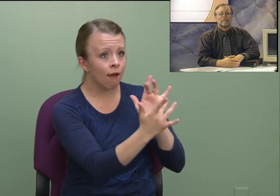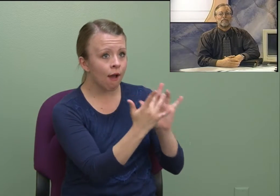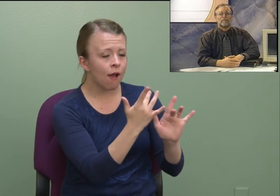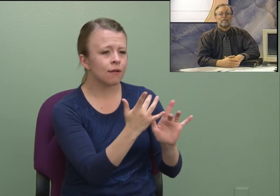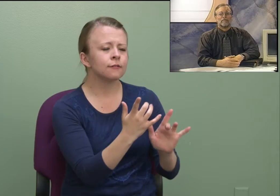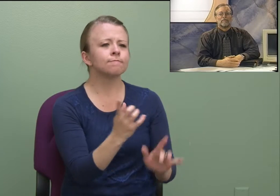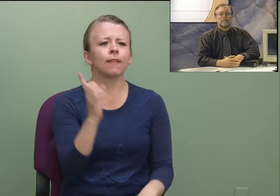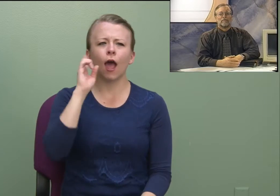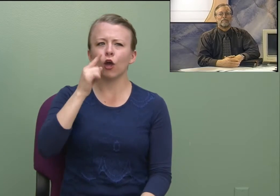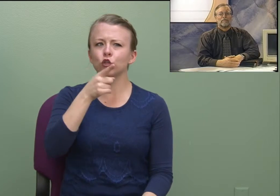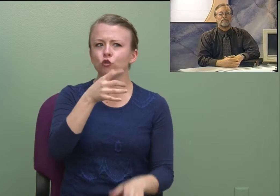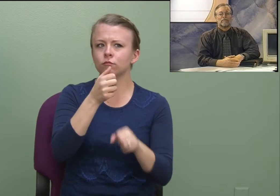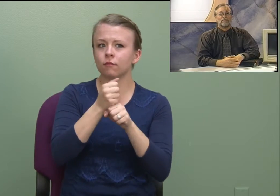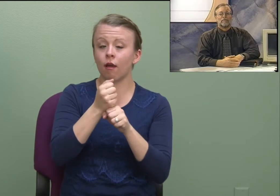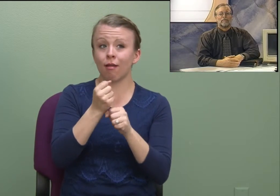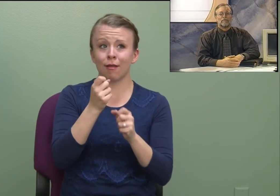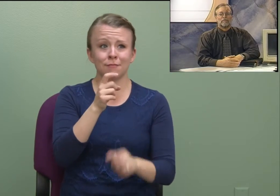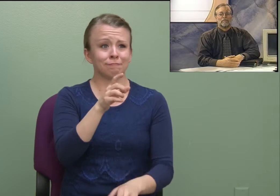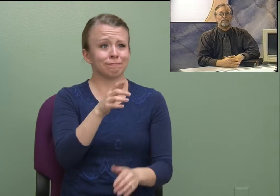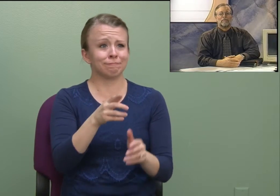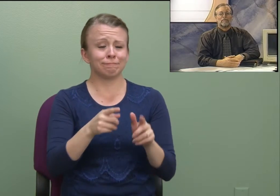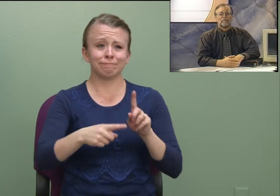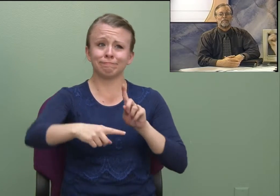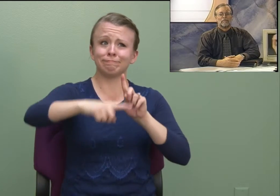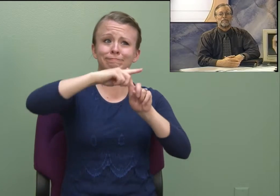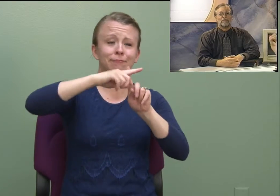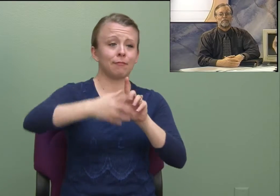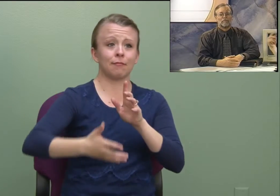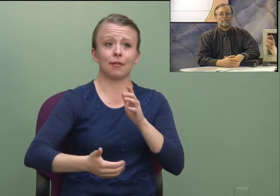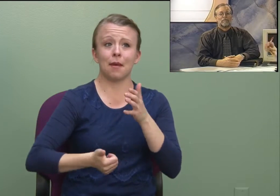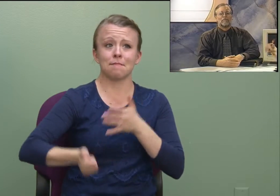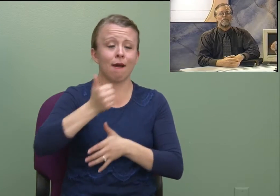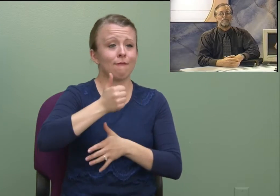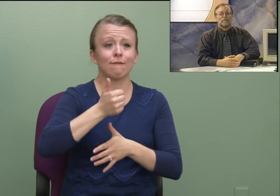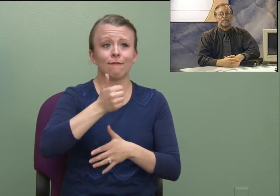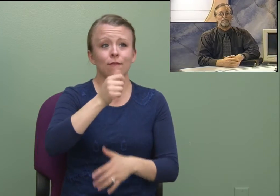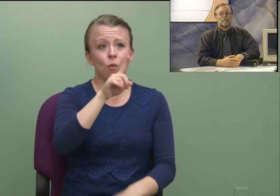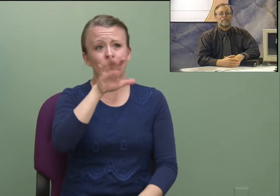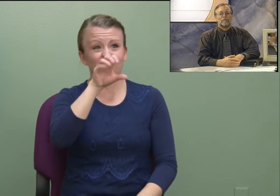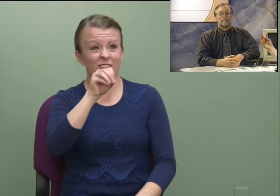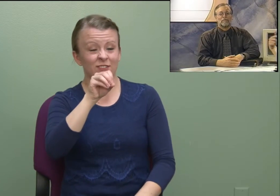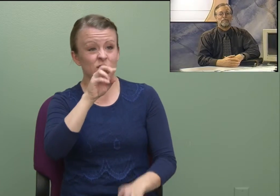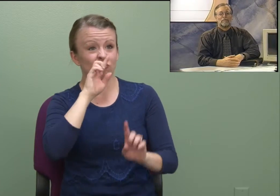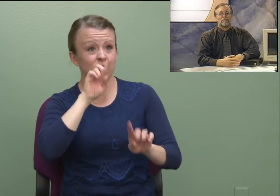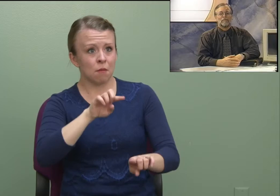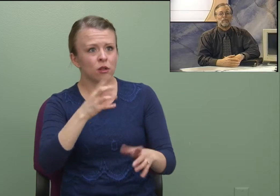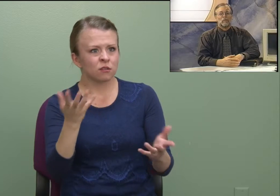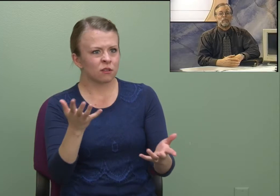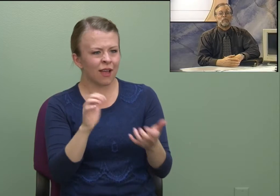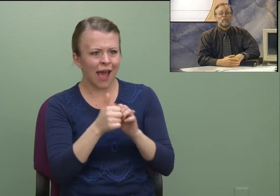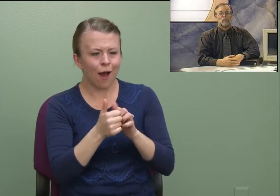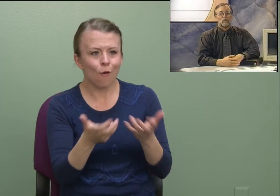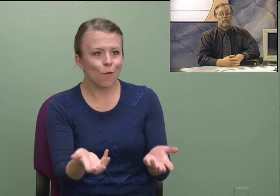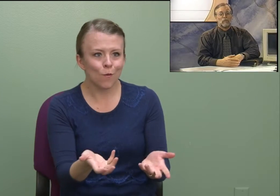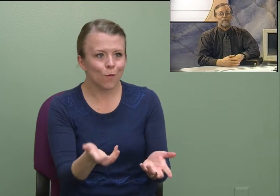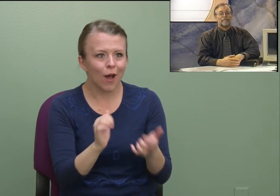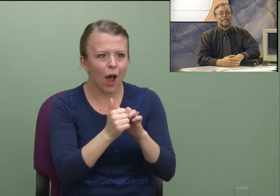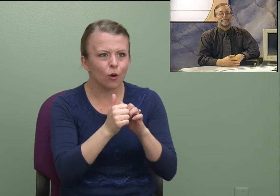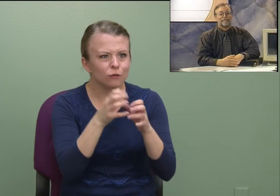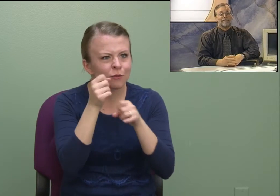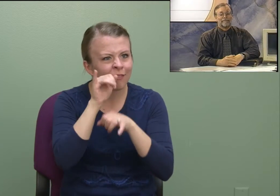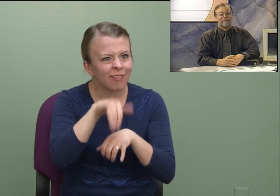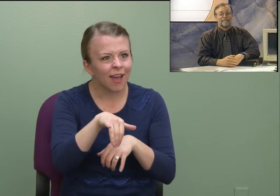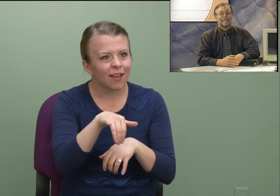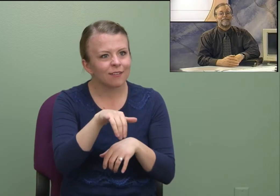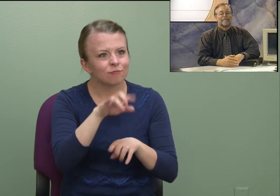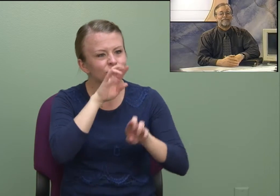I heard that you got back over 150 responses, and I want me to tell you how you were to tell me how you became so successful at